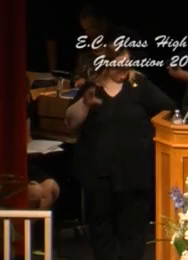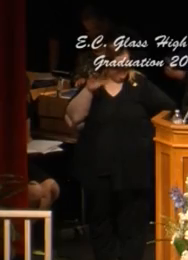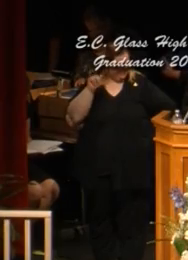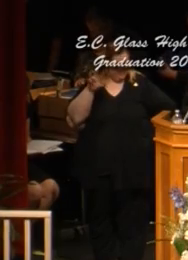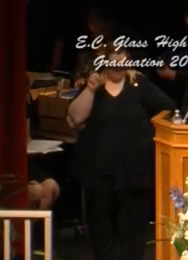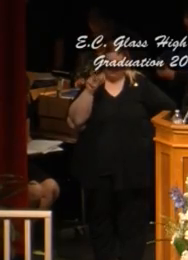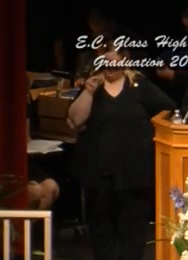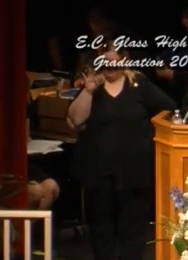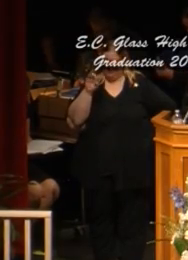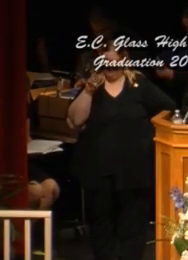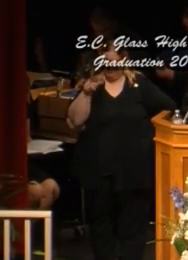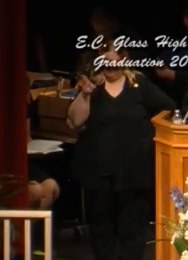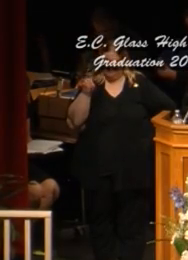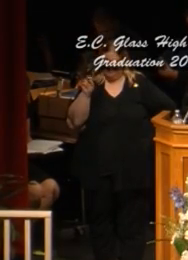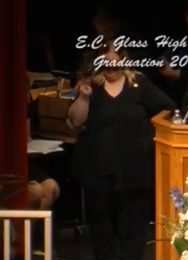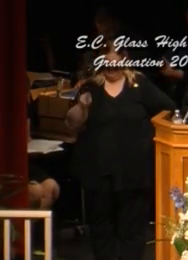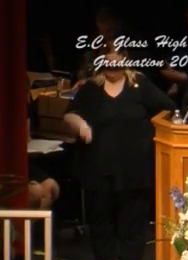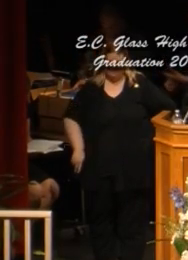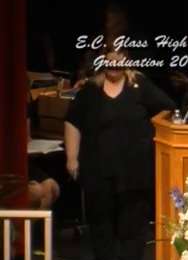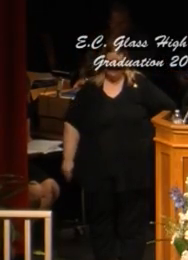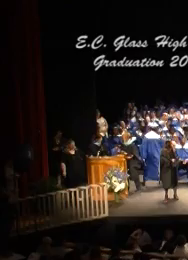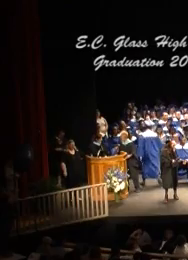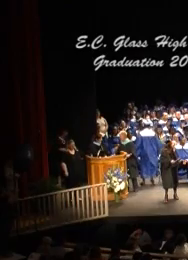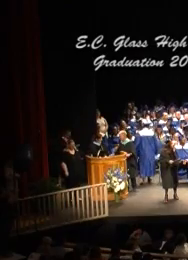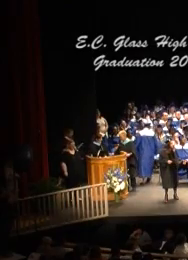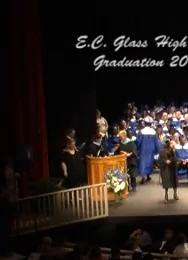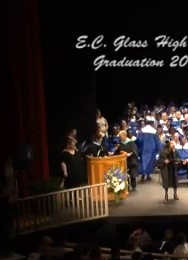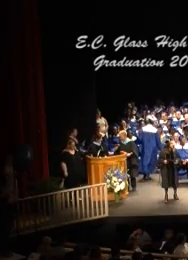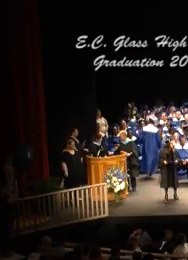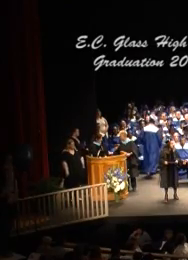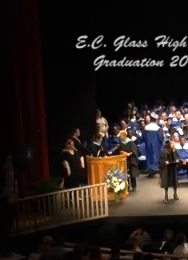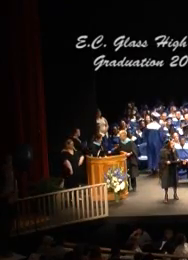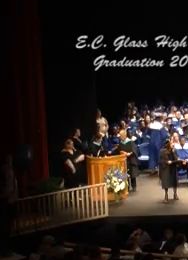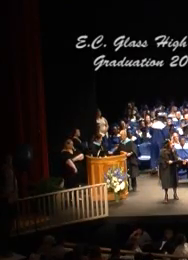Carson Elizabeth Ferguson,